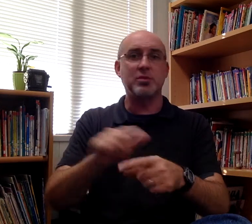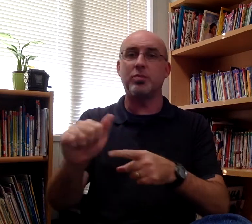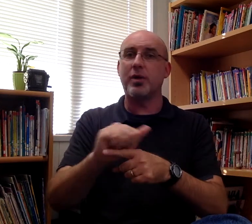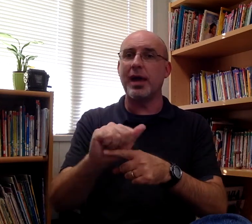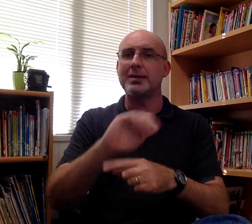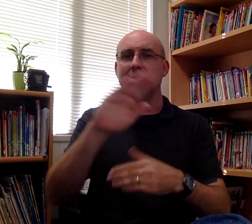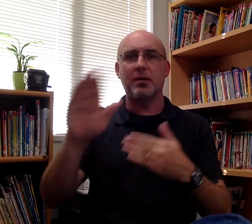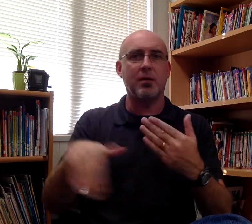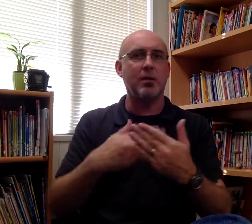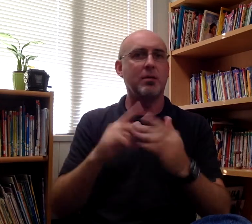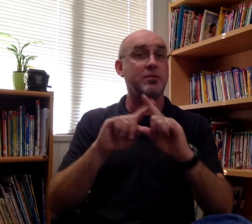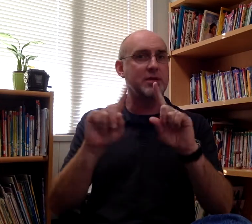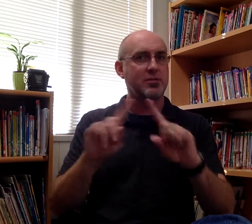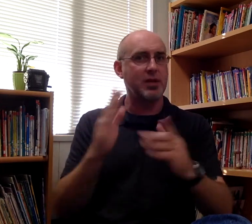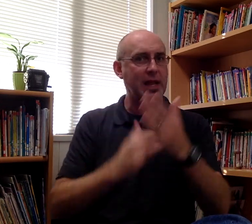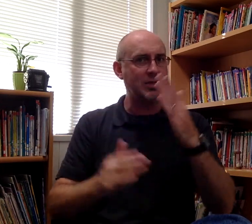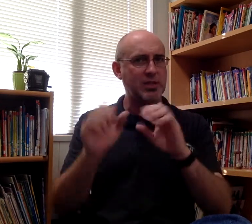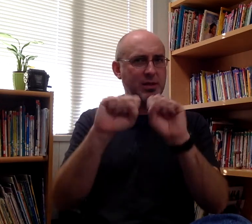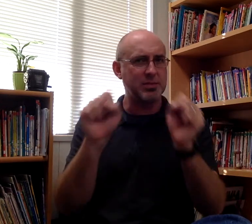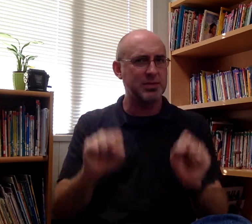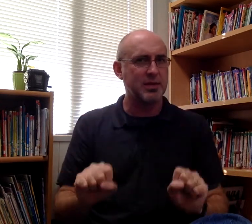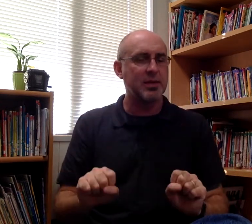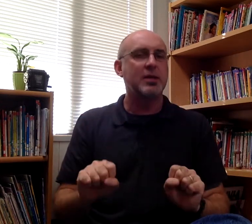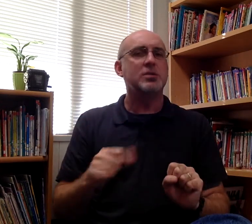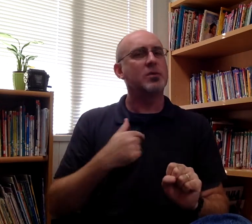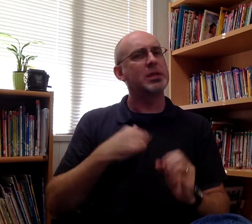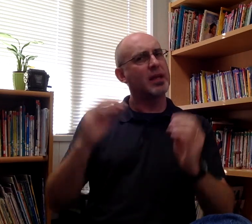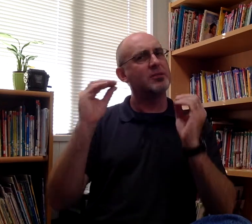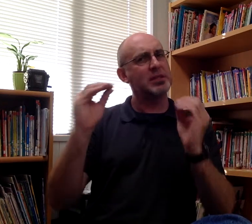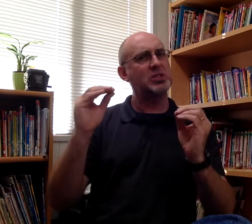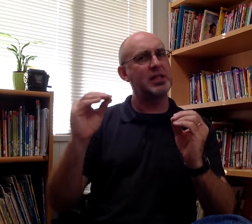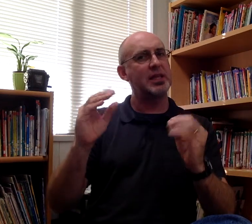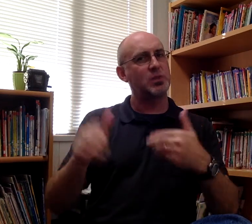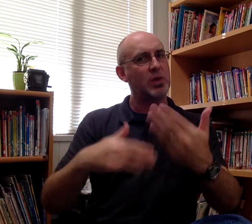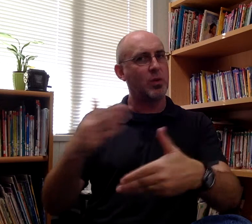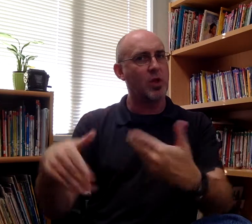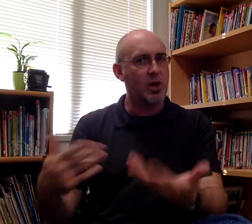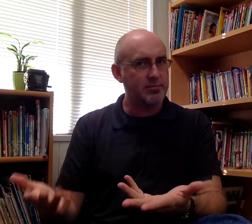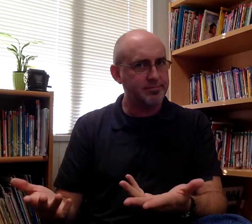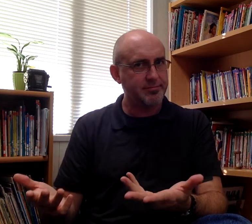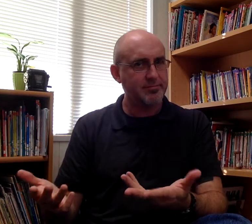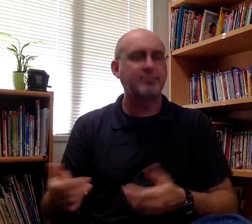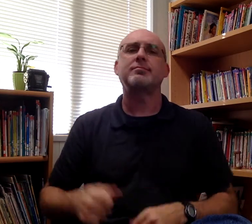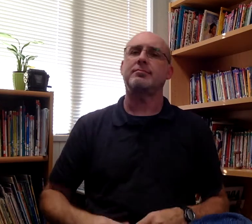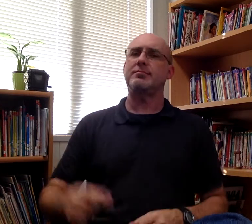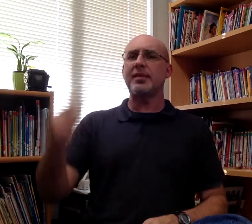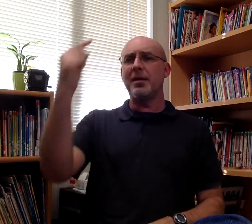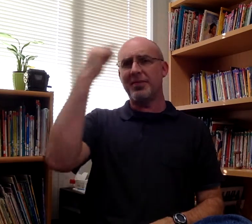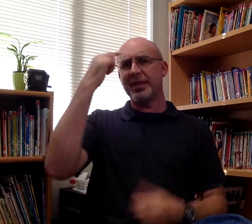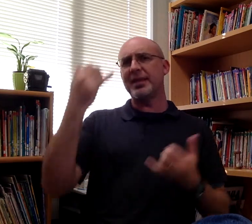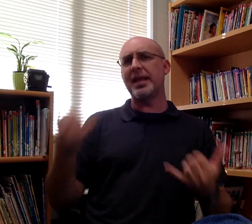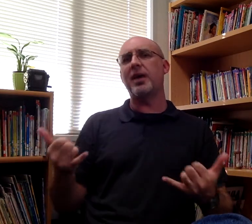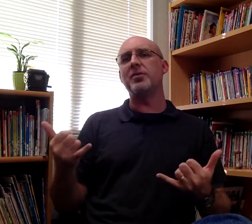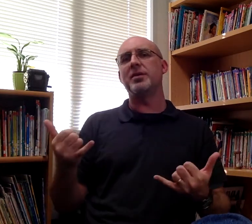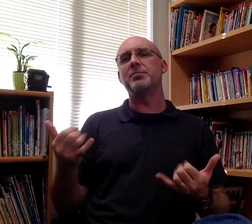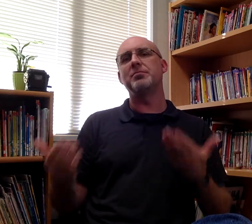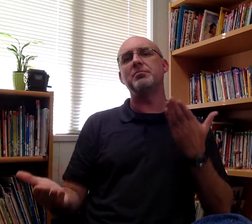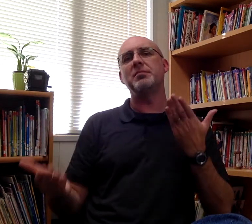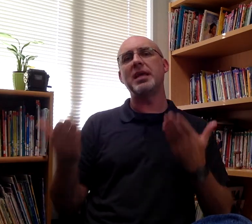to practice all of the different hand shapes. So I've been kind of teaching that as we go along. I'm thinking now that maybe